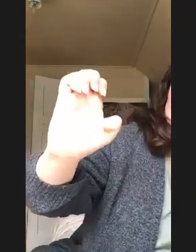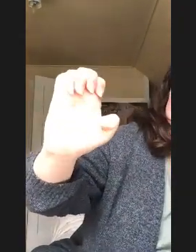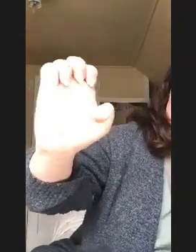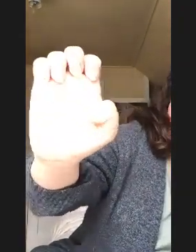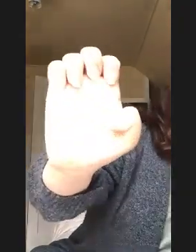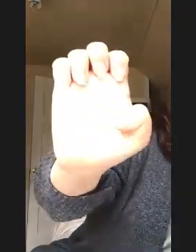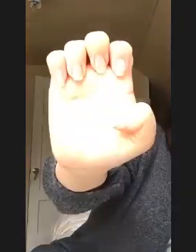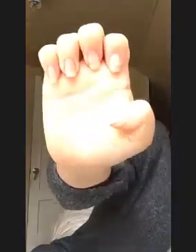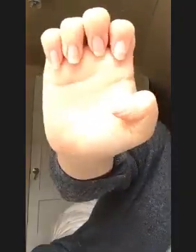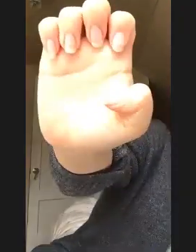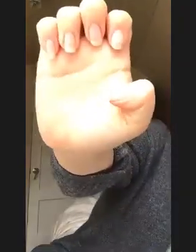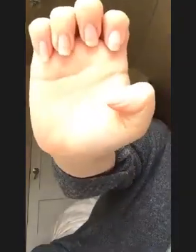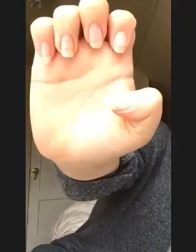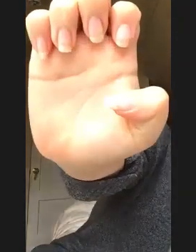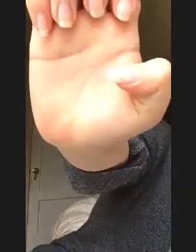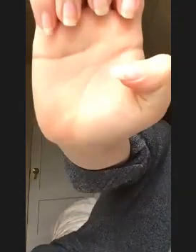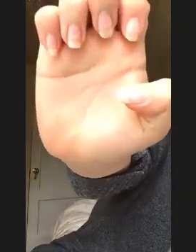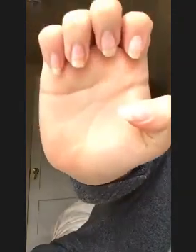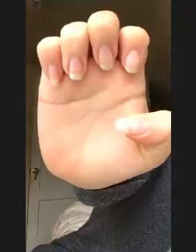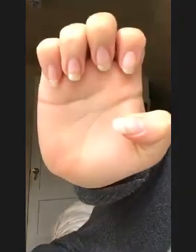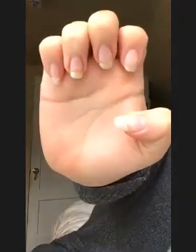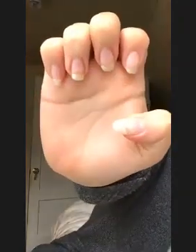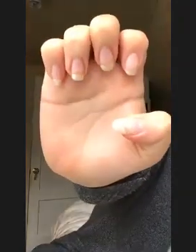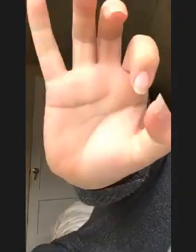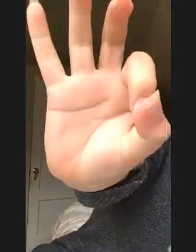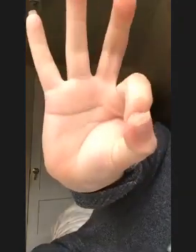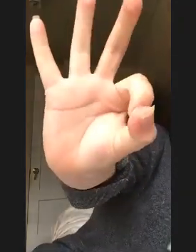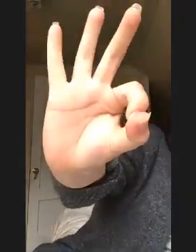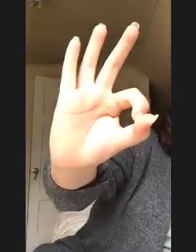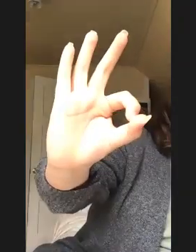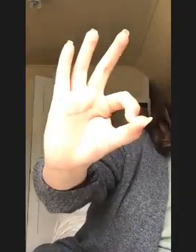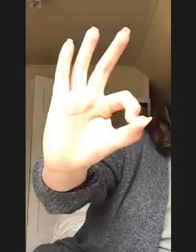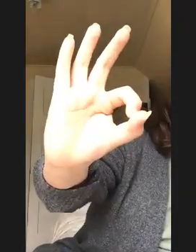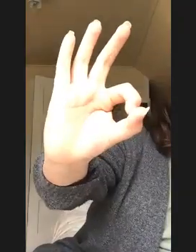E, if you can see that, yeah, F,